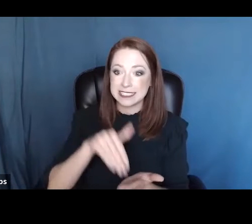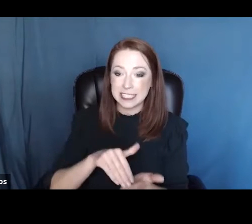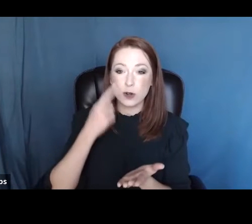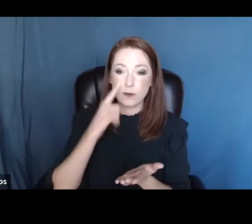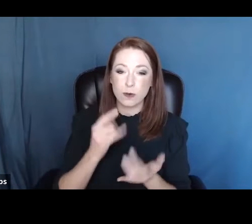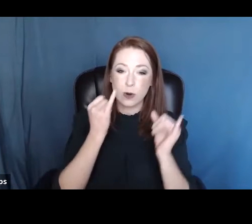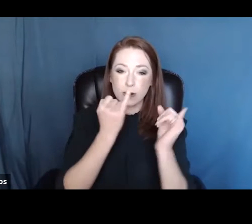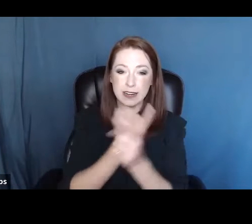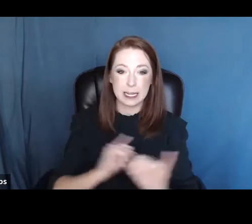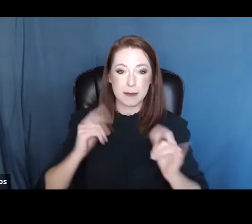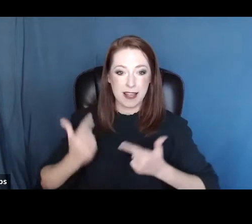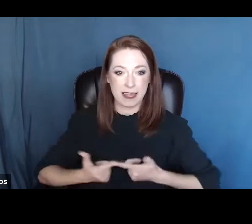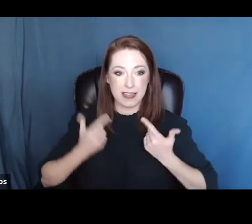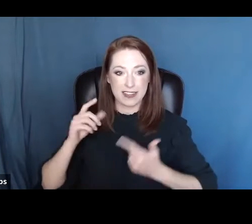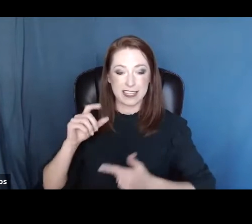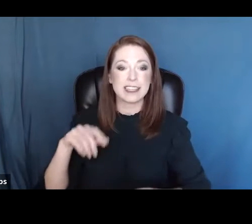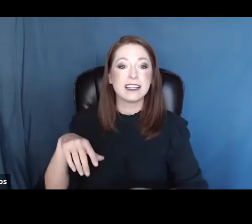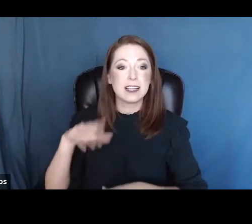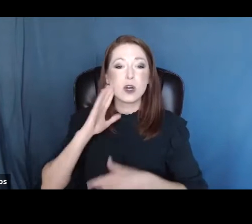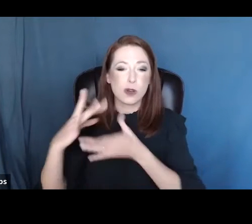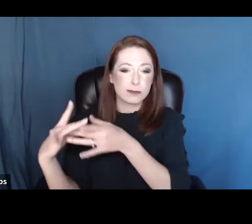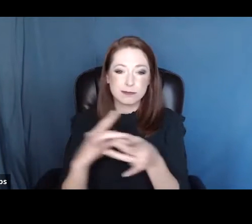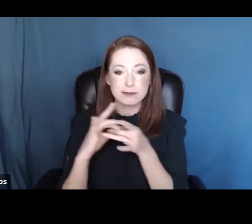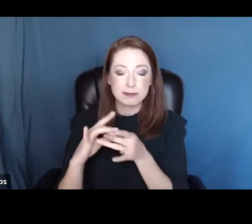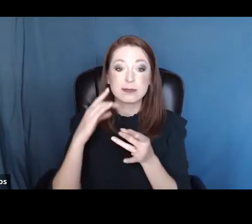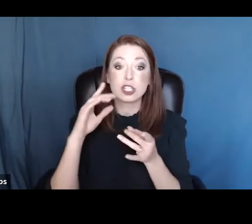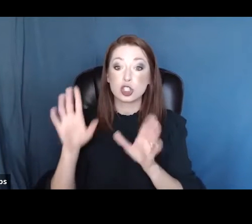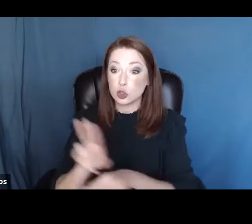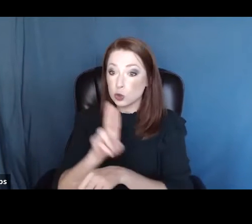these graphics that we've created to advocate for change.